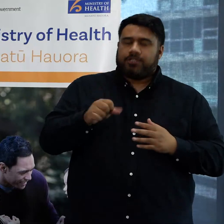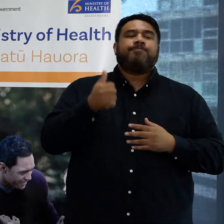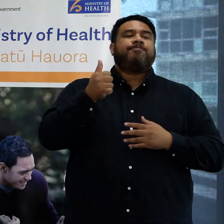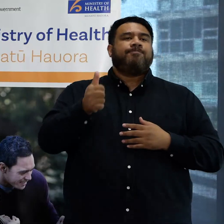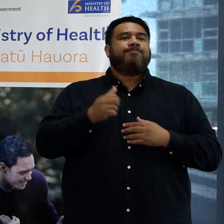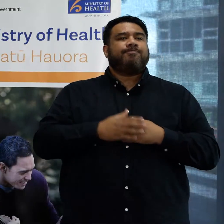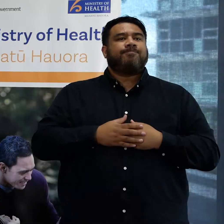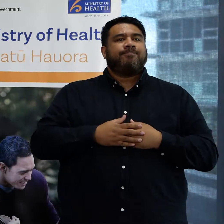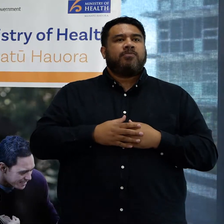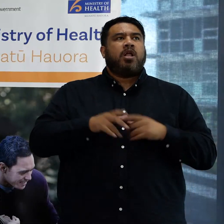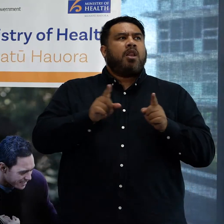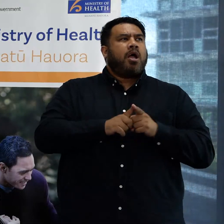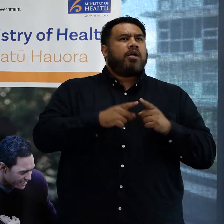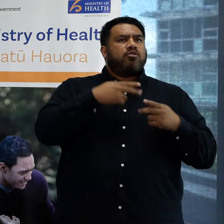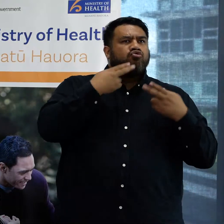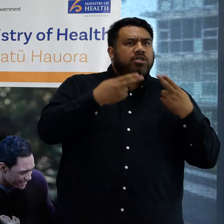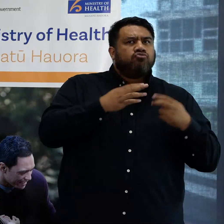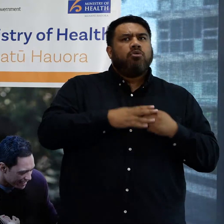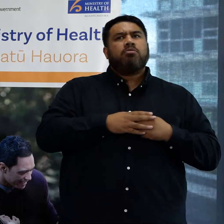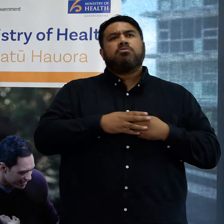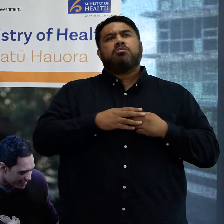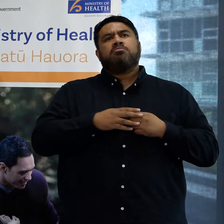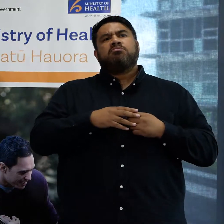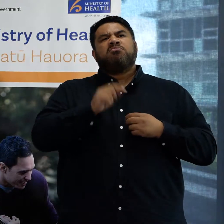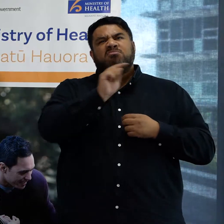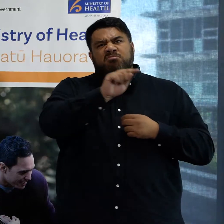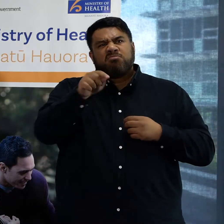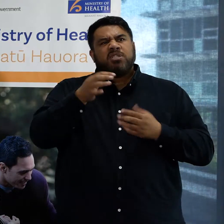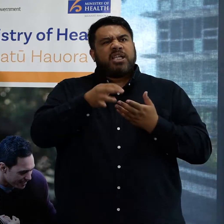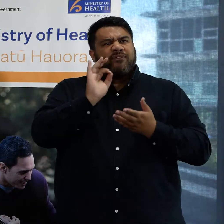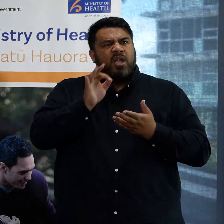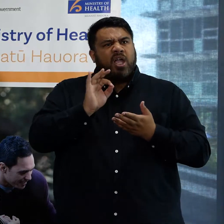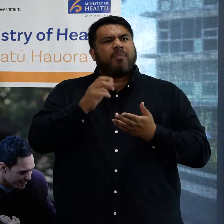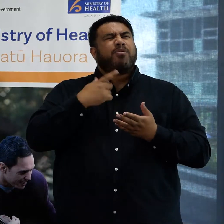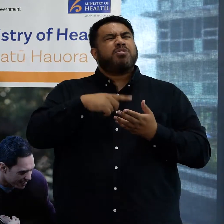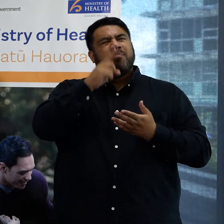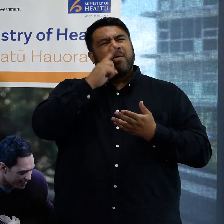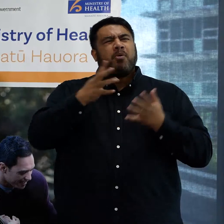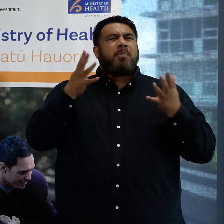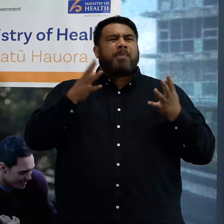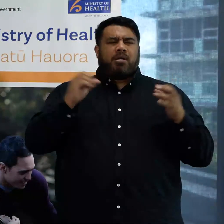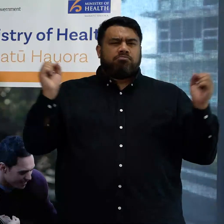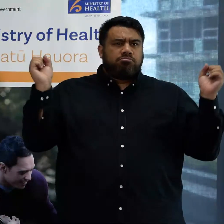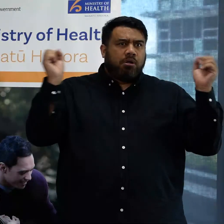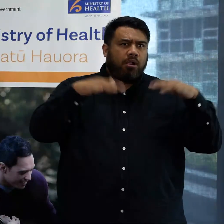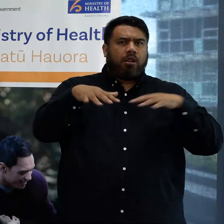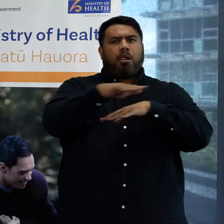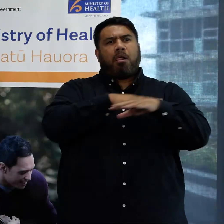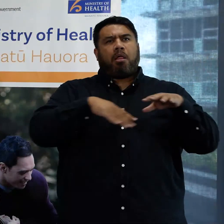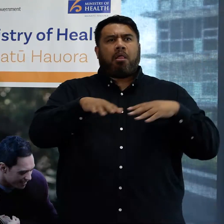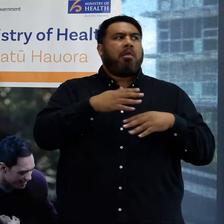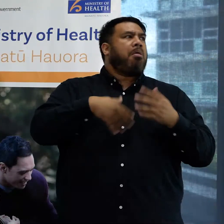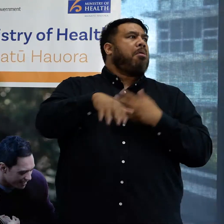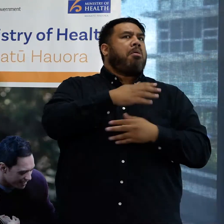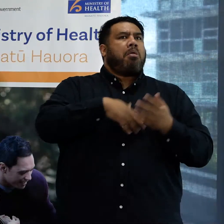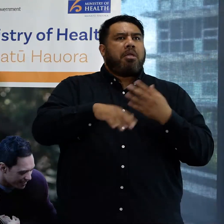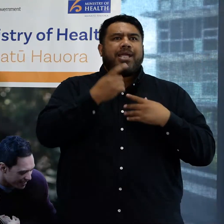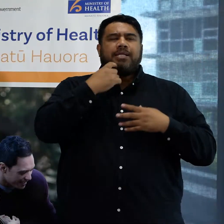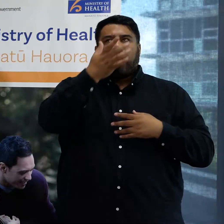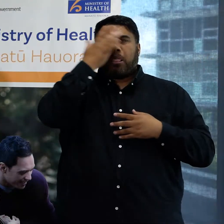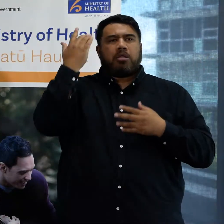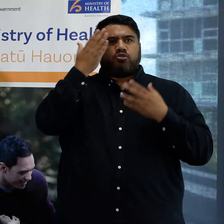hospitality venues to do that, because those are venues where people tend to be crowded, in close contact, and